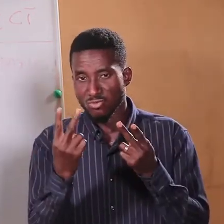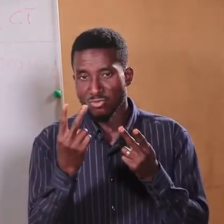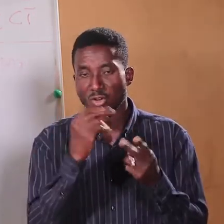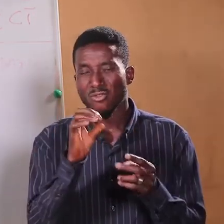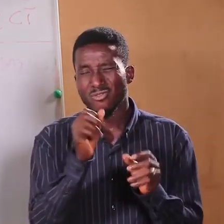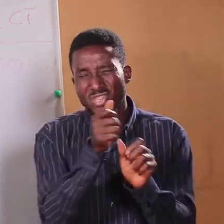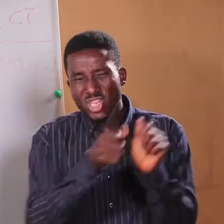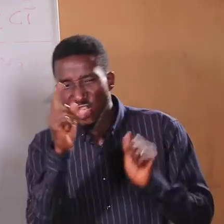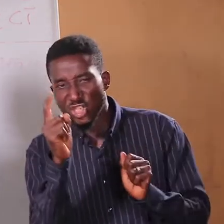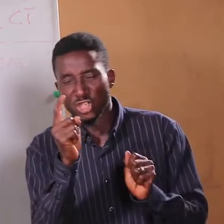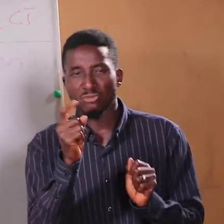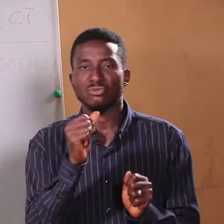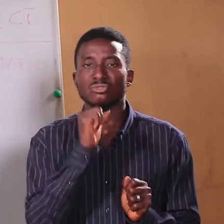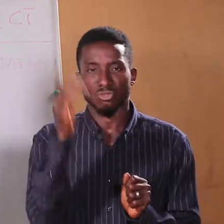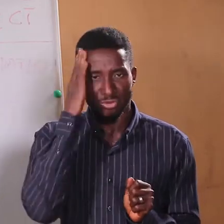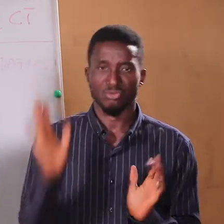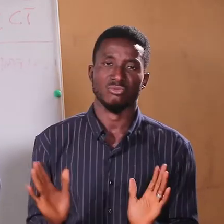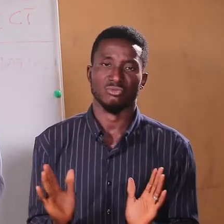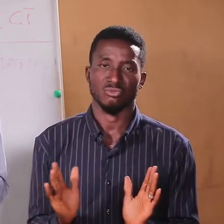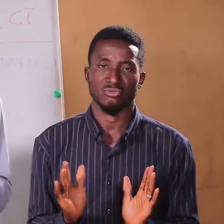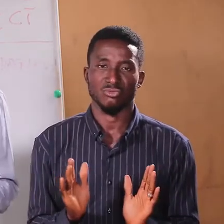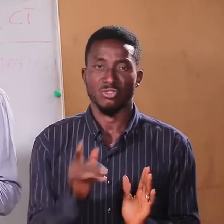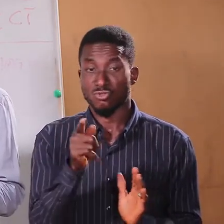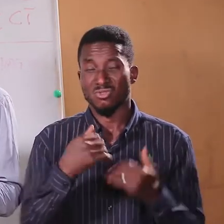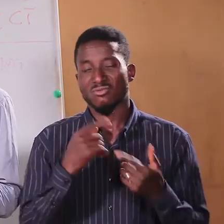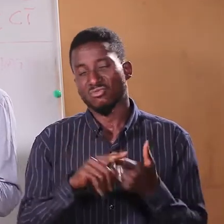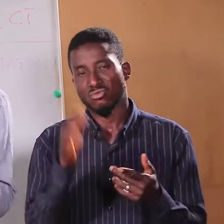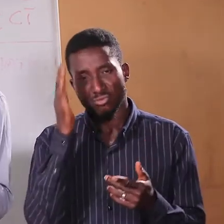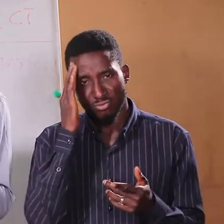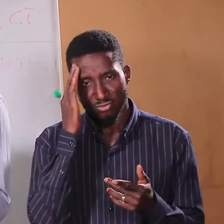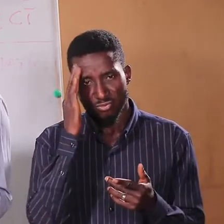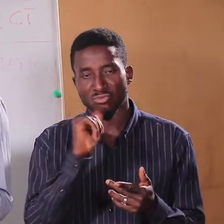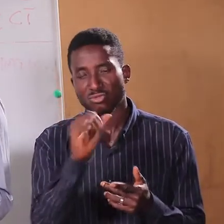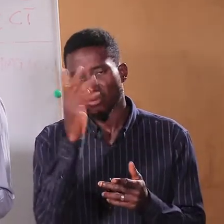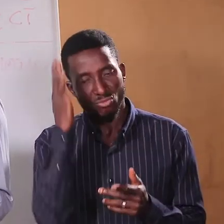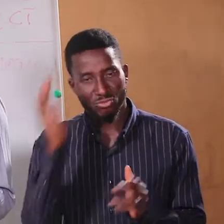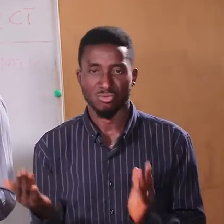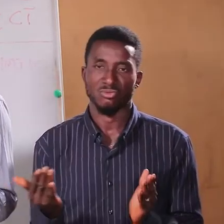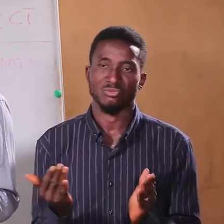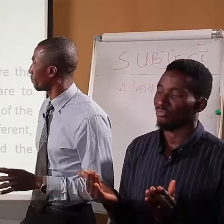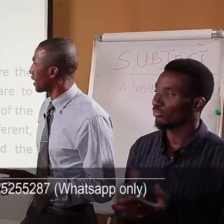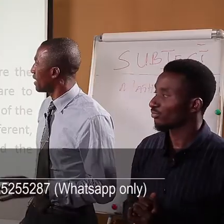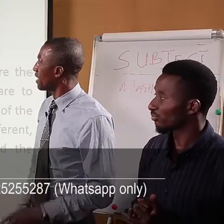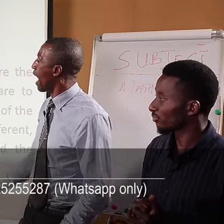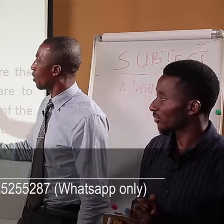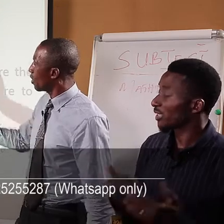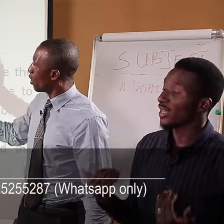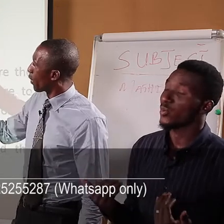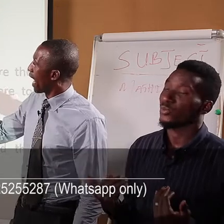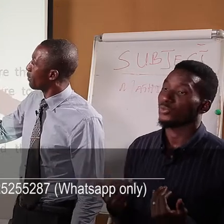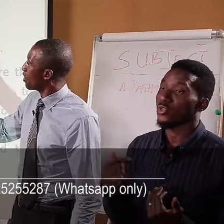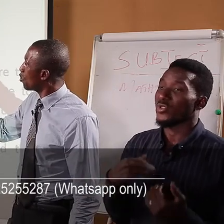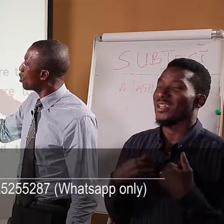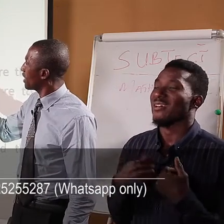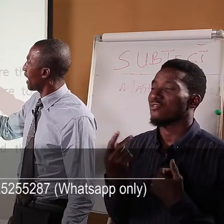note. Your effort is to determine the corresponding value of each unknown. Now,